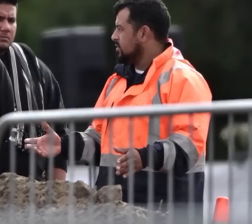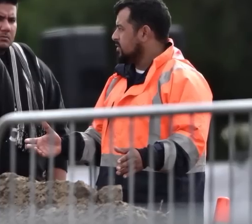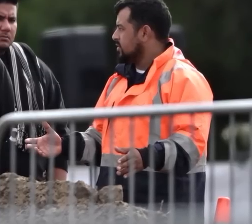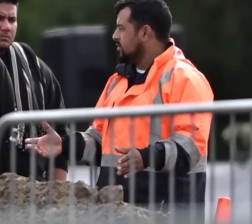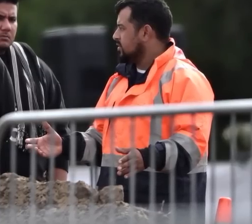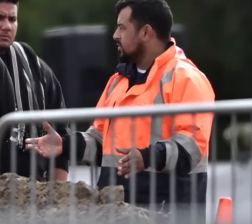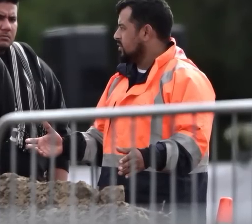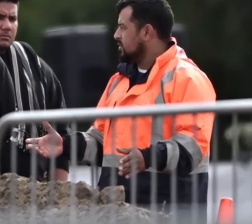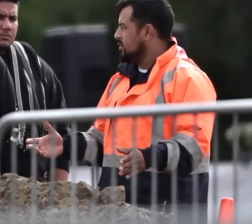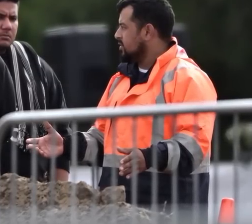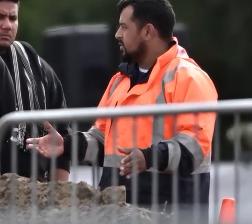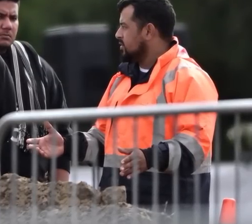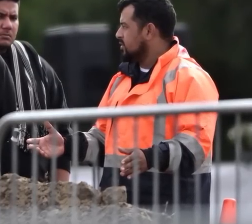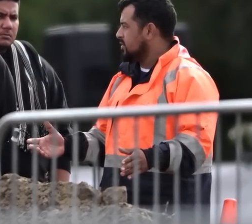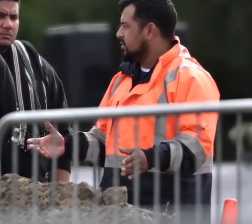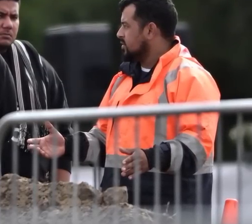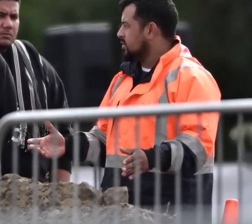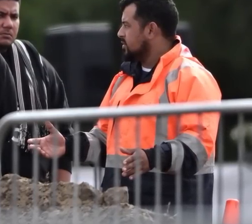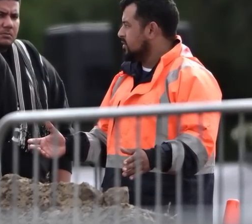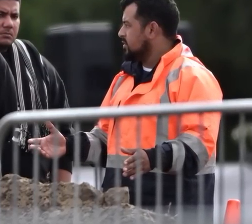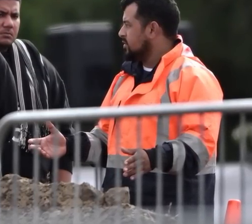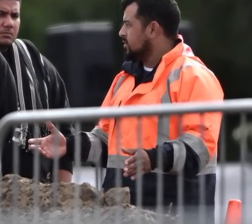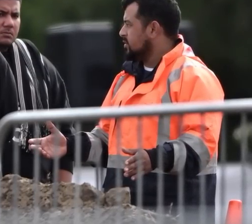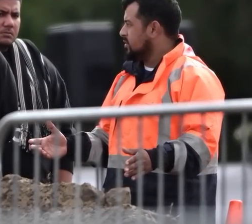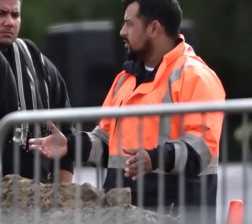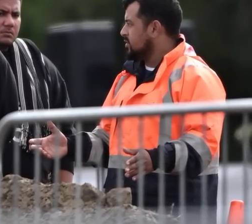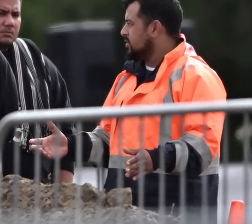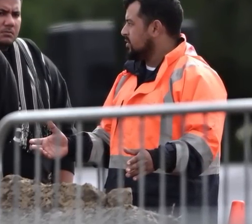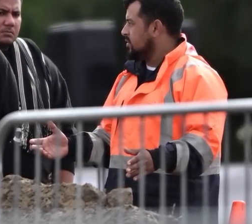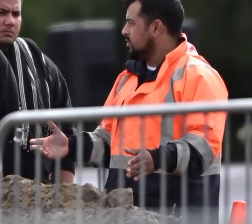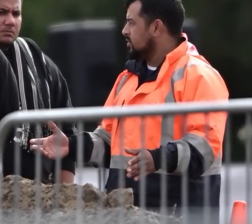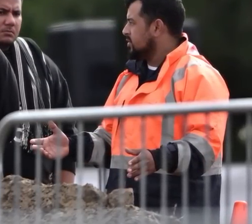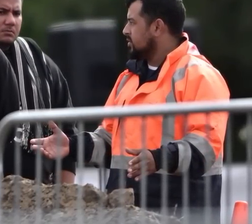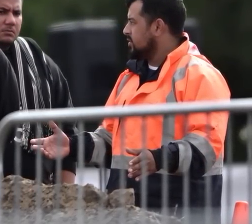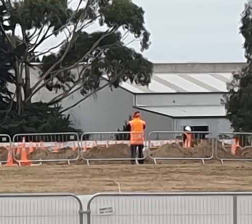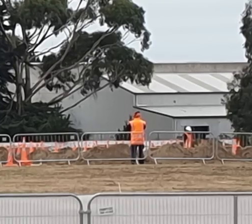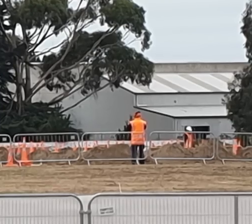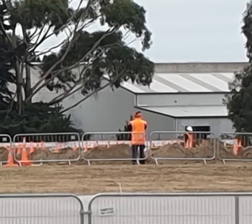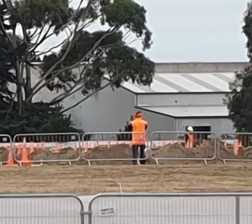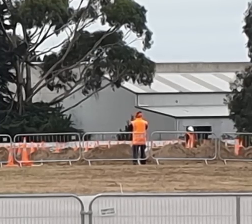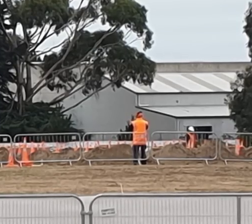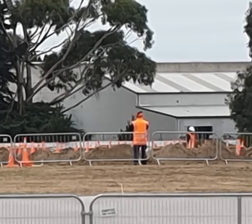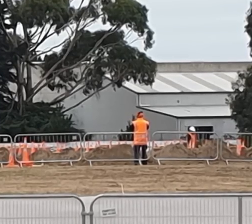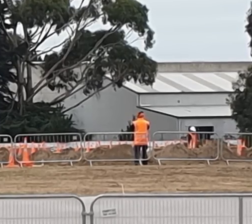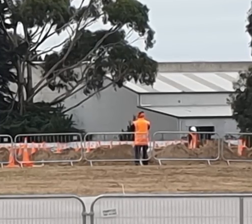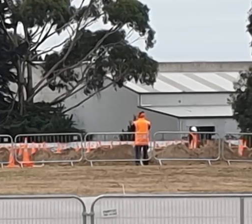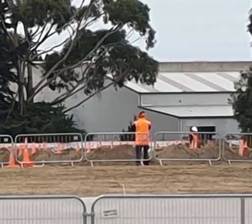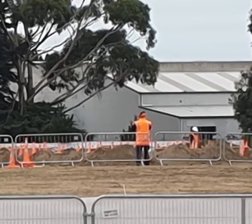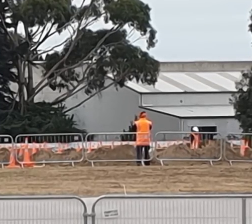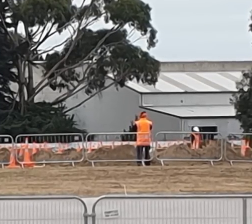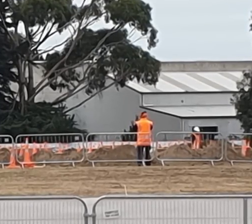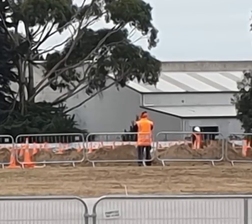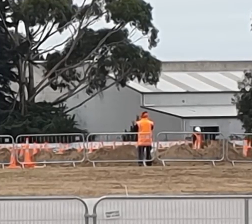community. ACC spokesperson Phil Riley says the Crown Agency has a team in Christchurch dedicated to